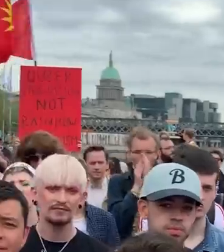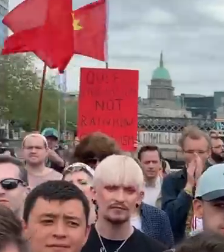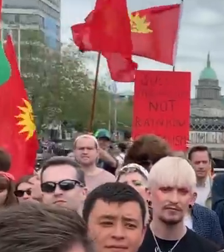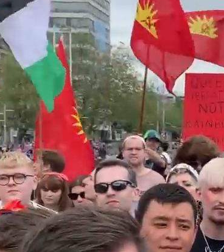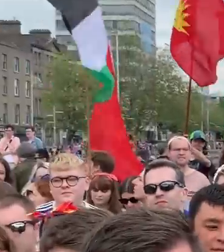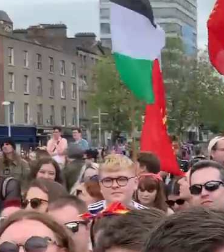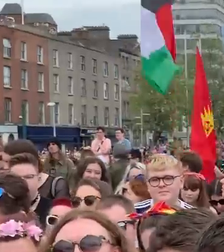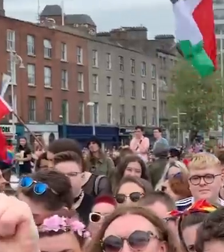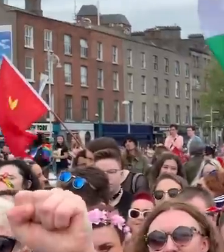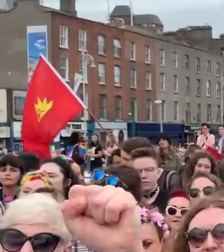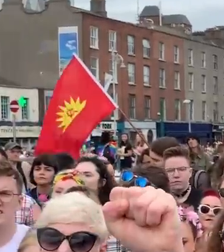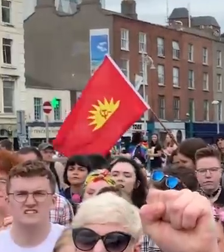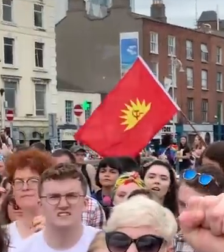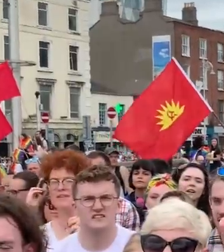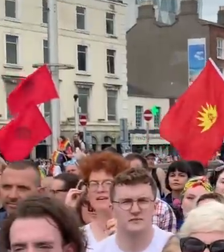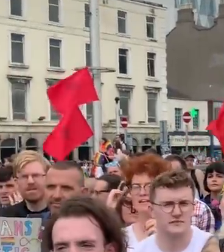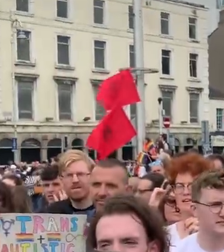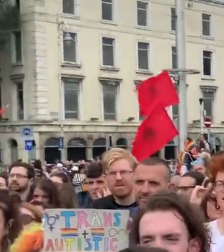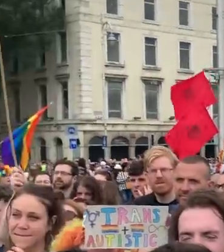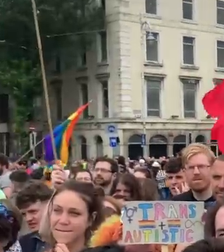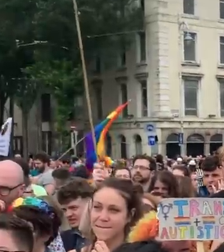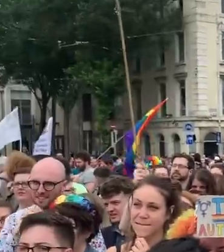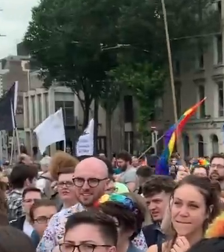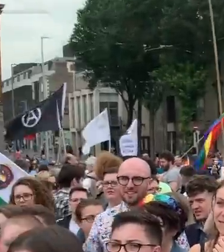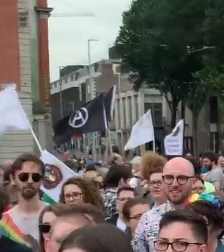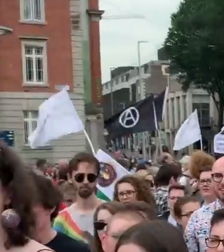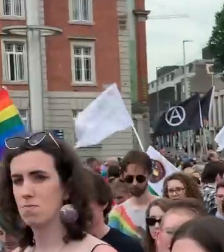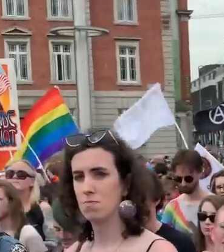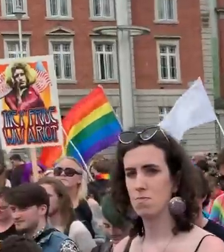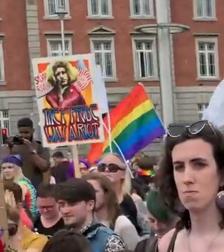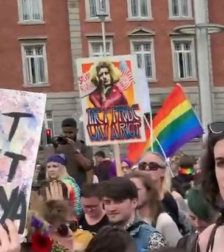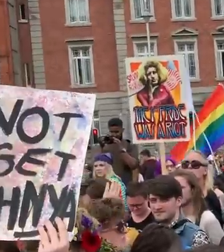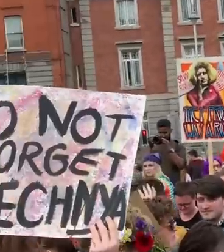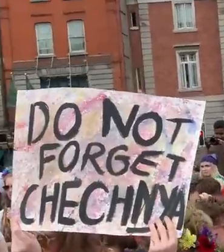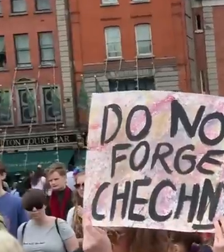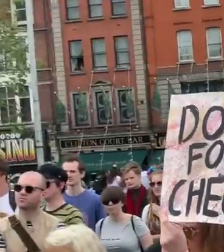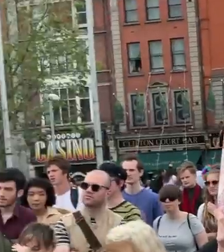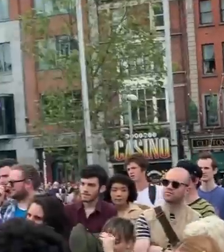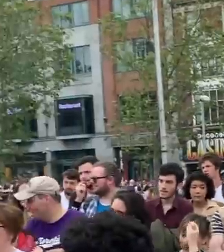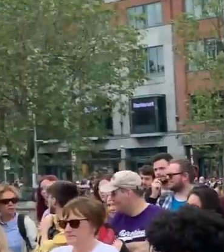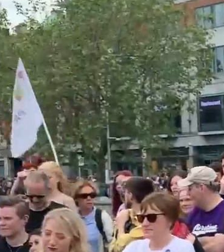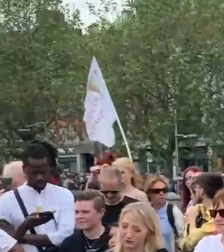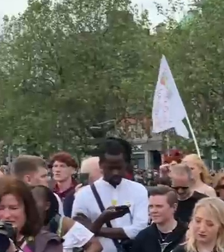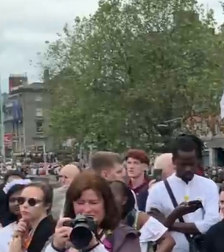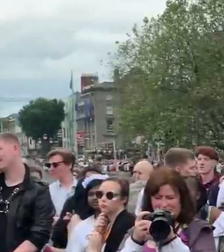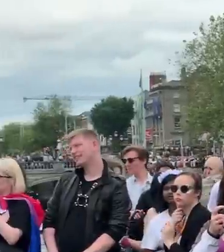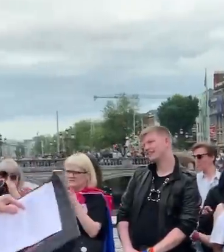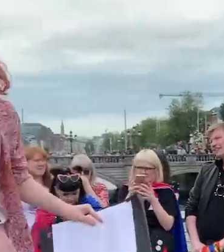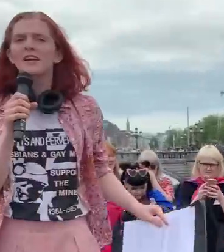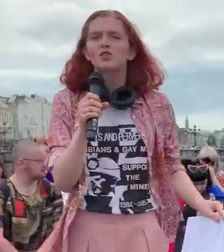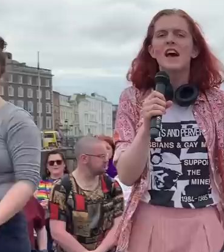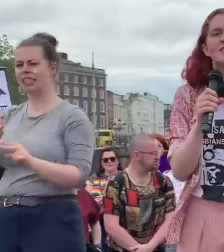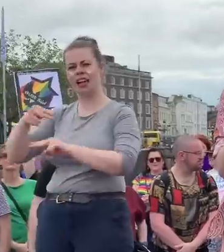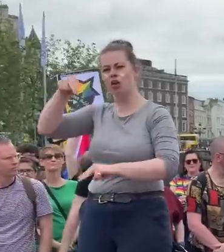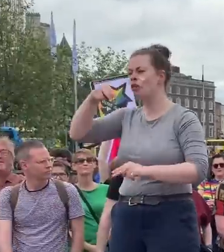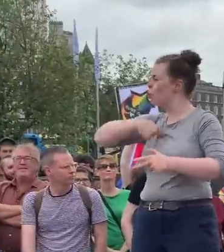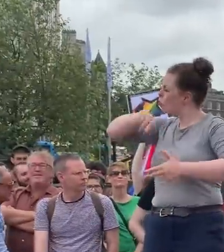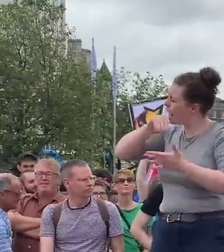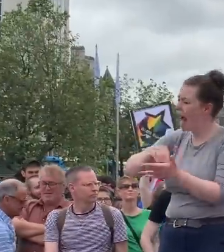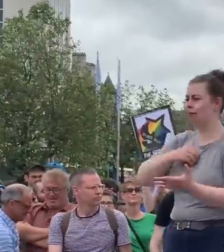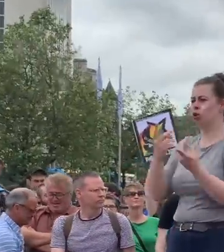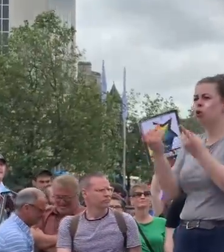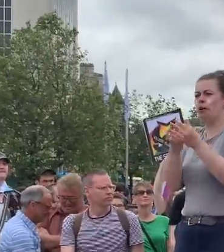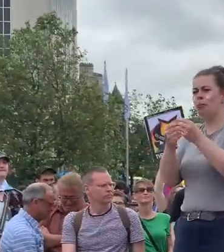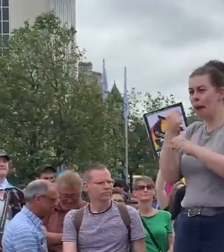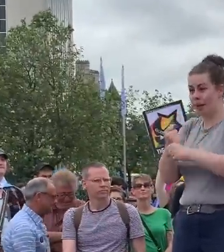There are a huge range of human rights violations perpetrated against the trans community in the north, which need to be addressed